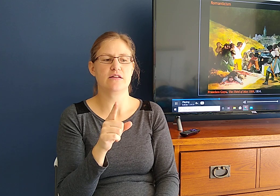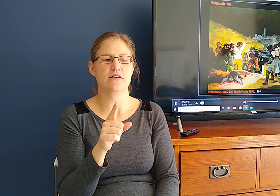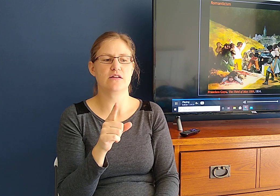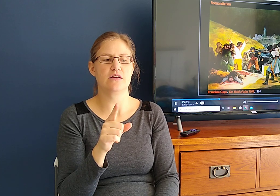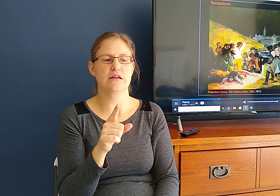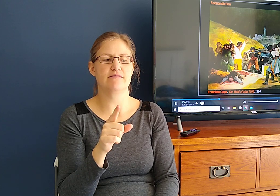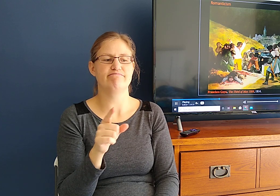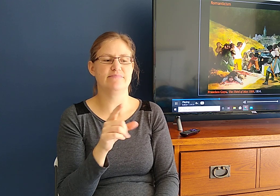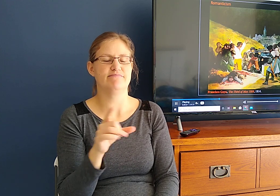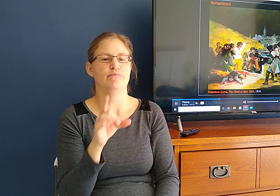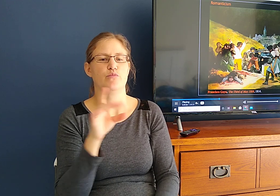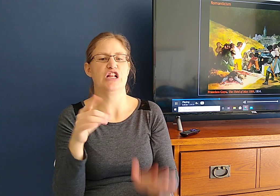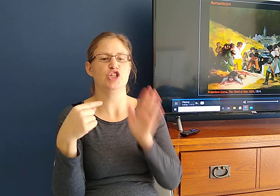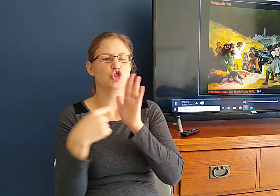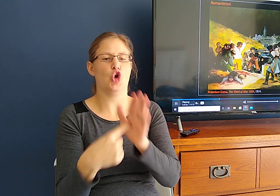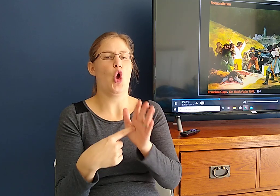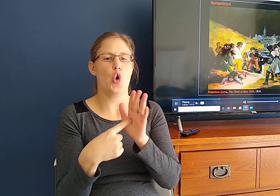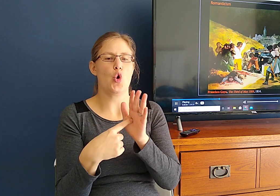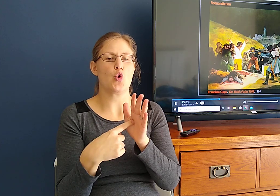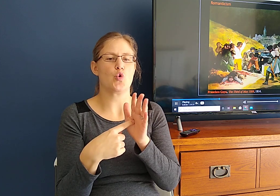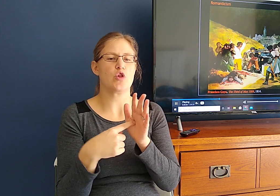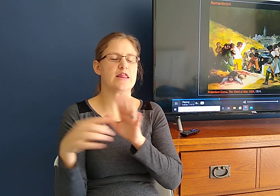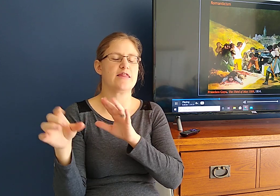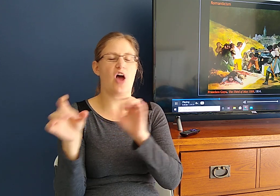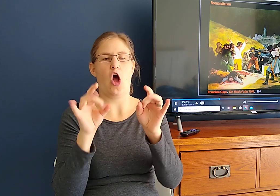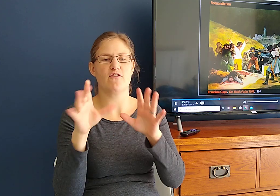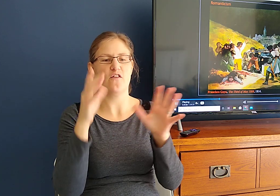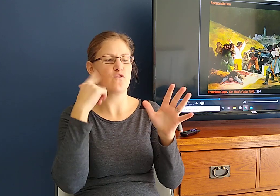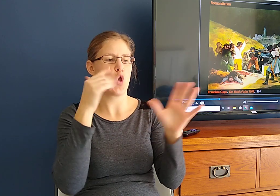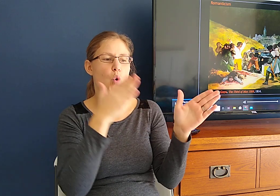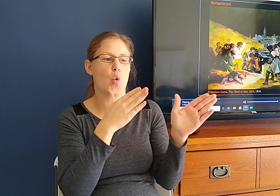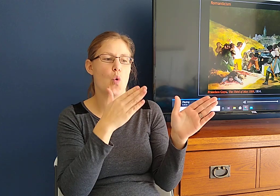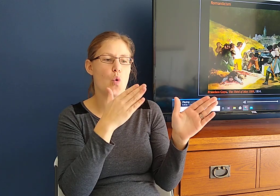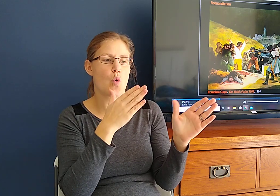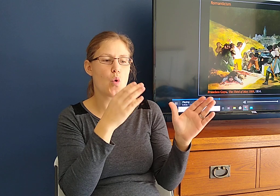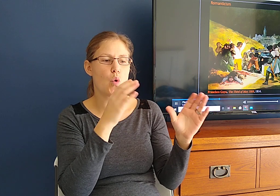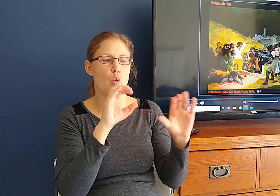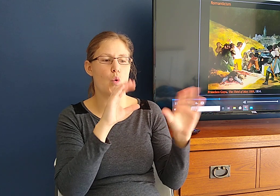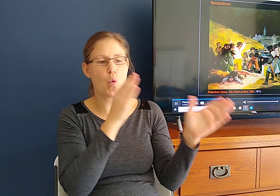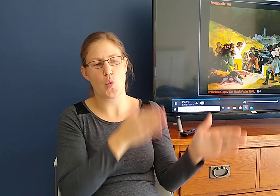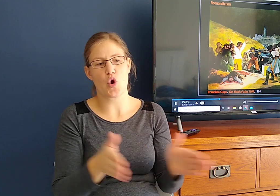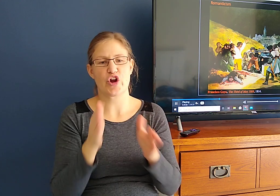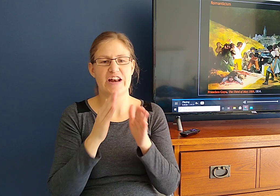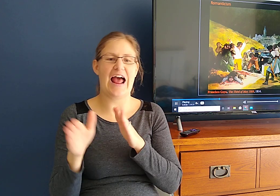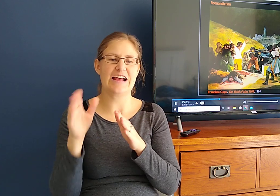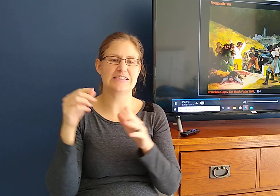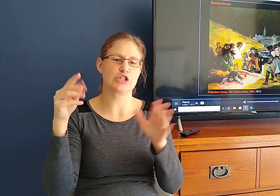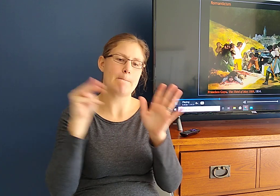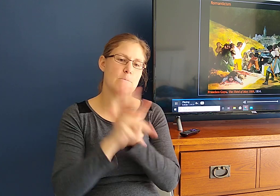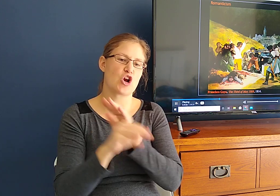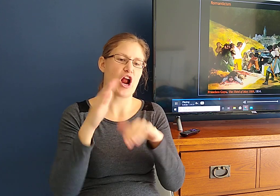bitterly depicted the brutalities of organized murder on the May 3rd in 1808. This